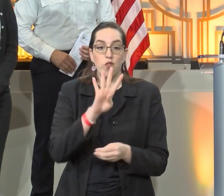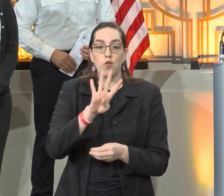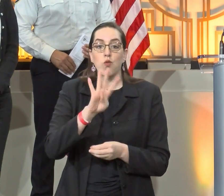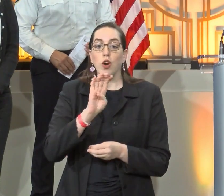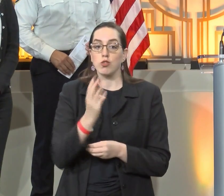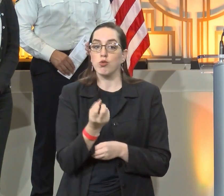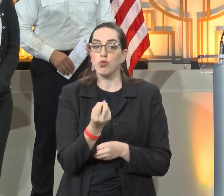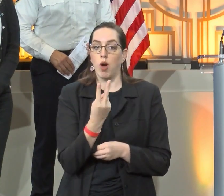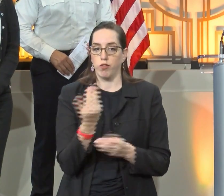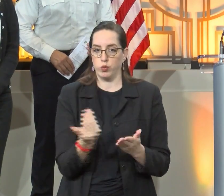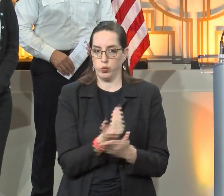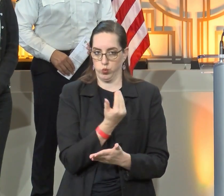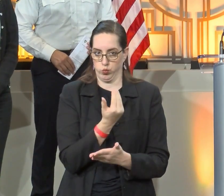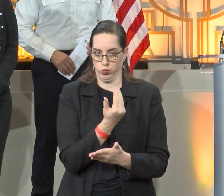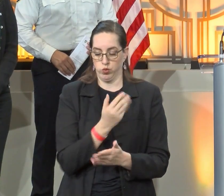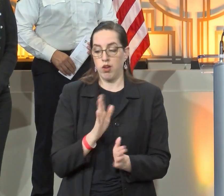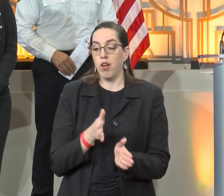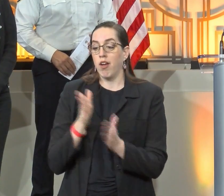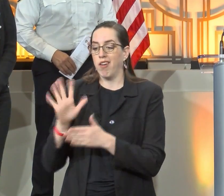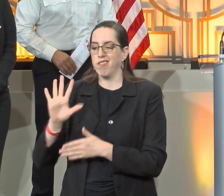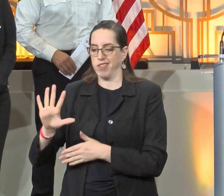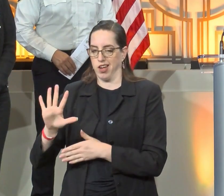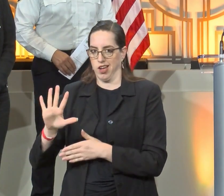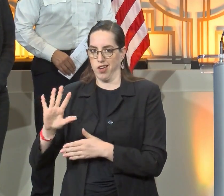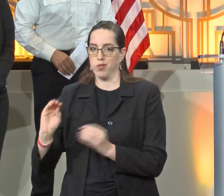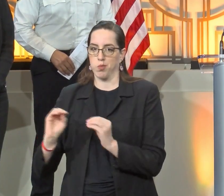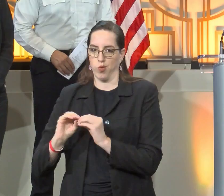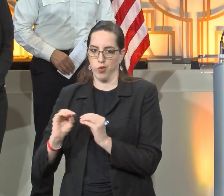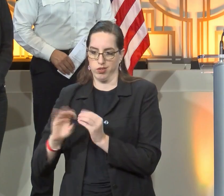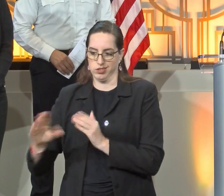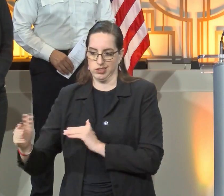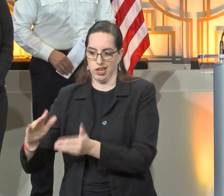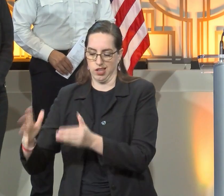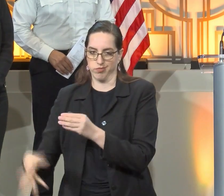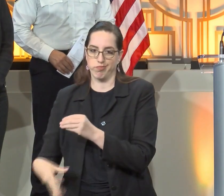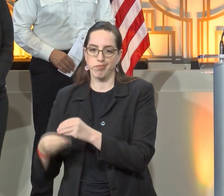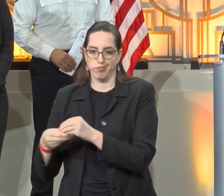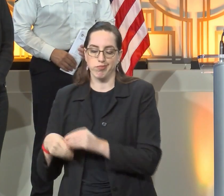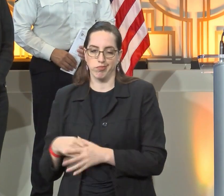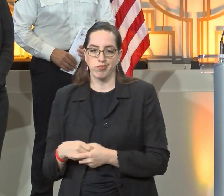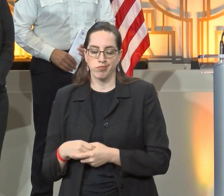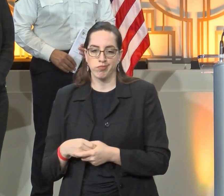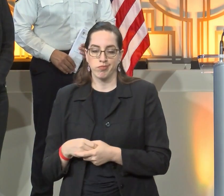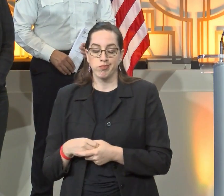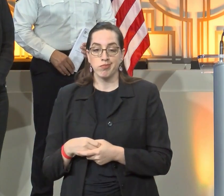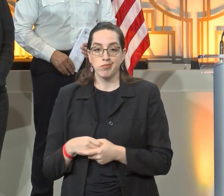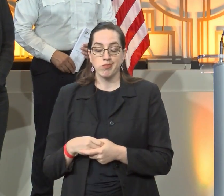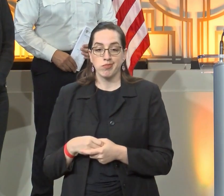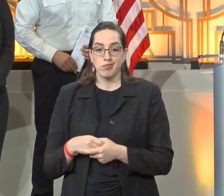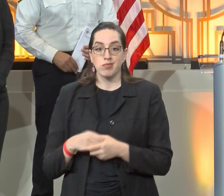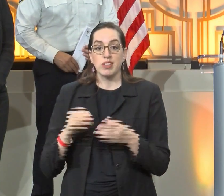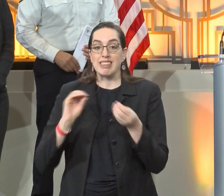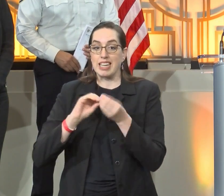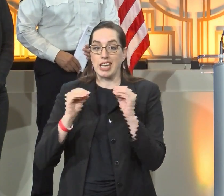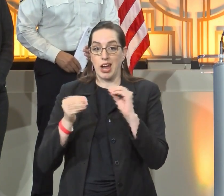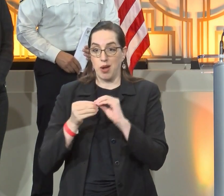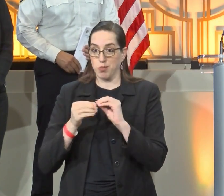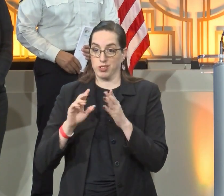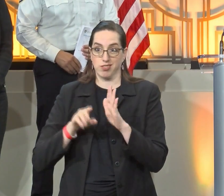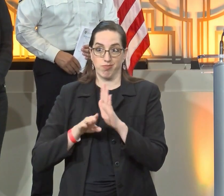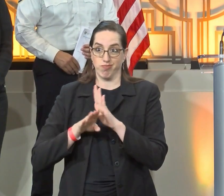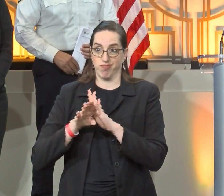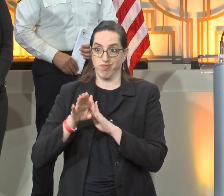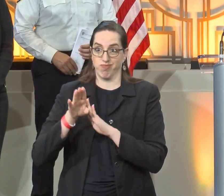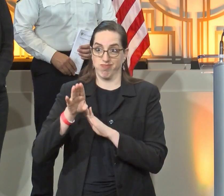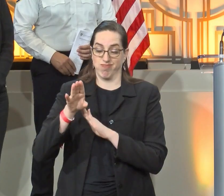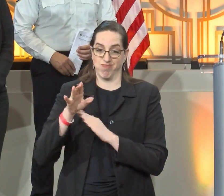412 new cases, 5 more deaths that we're adding to the list. The numbers are moving in the wrong direction for